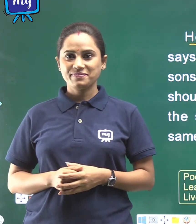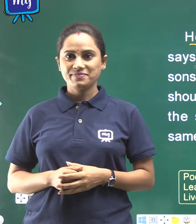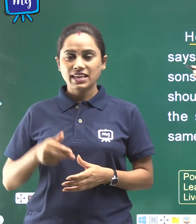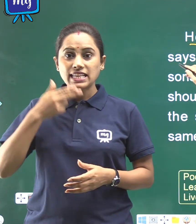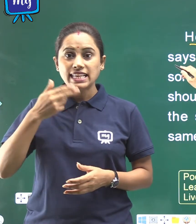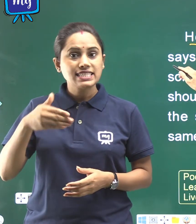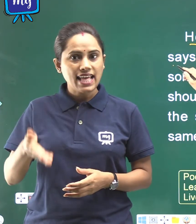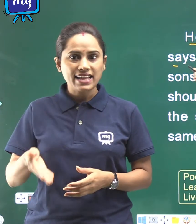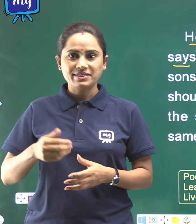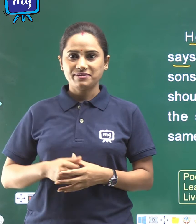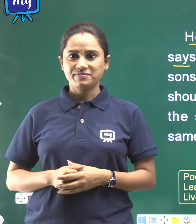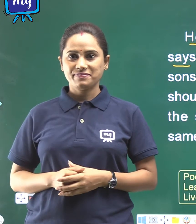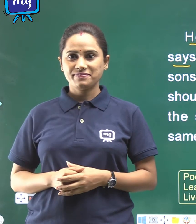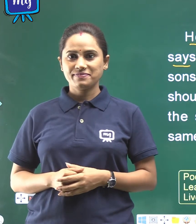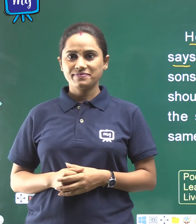says that